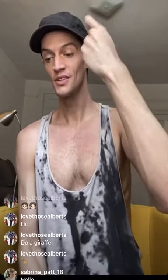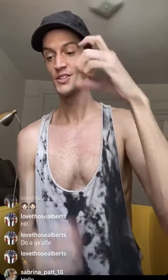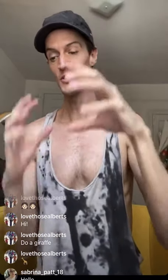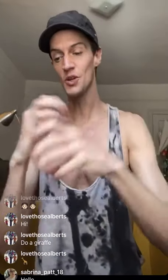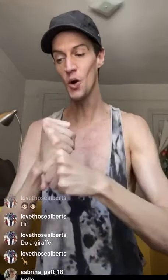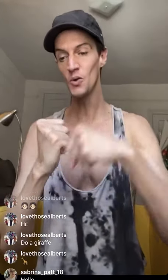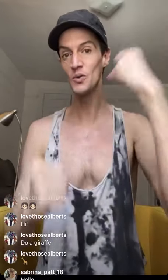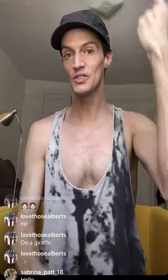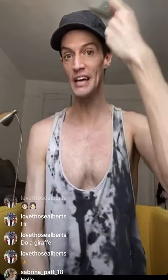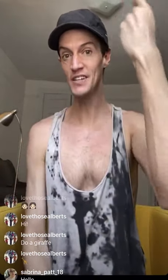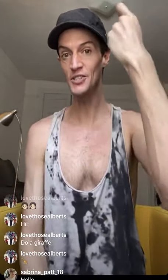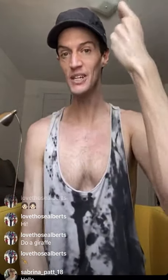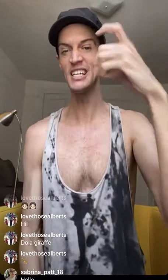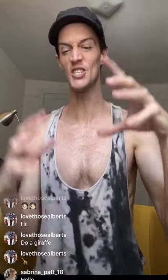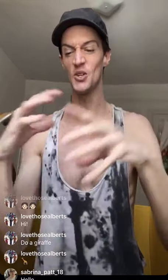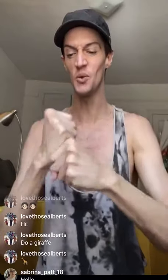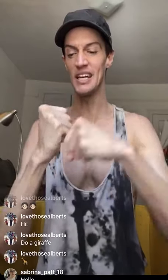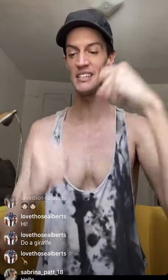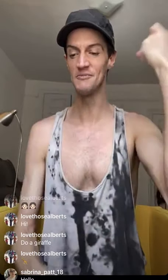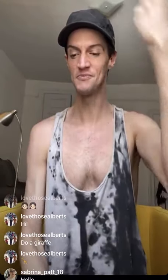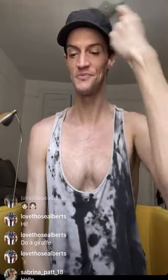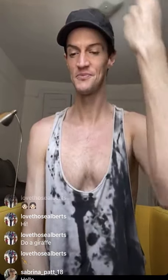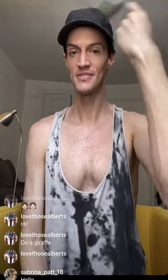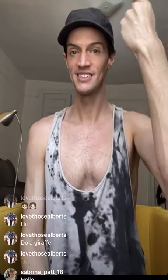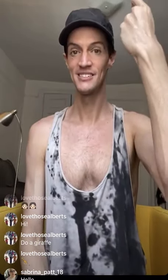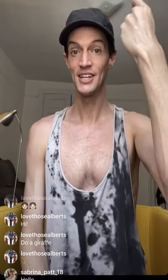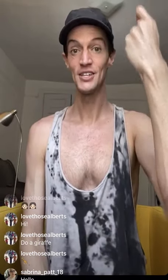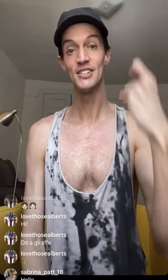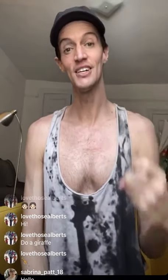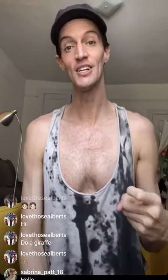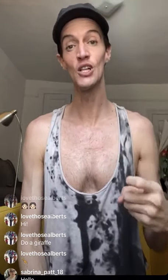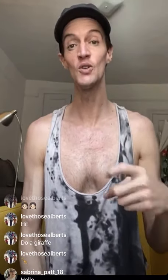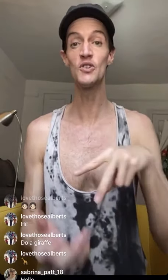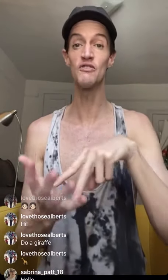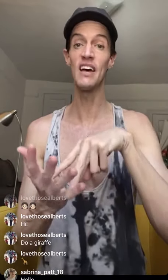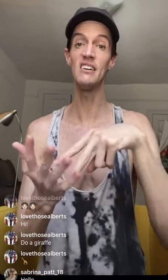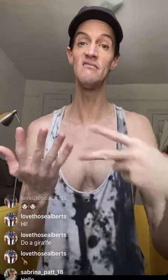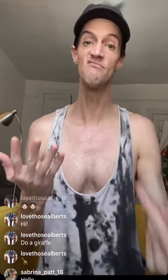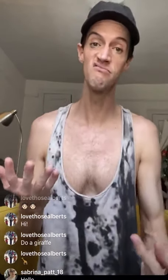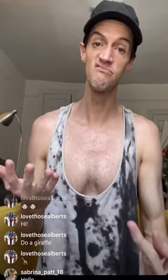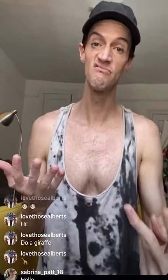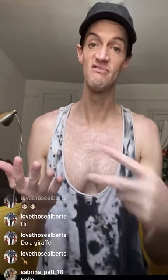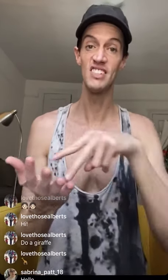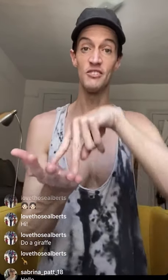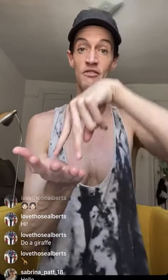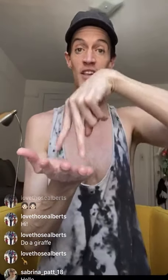to hold that victory is to win. To lose or fail, you're falling off.